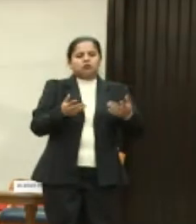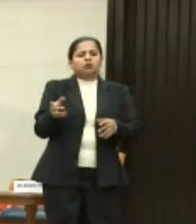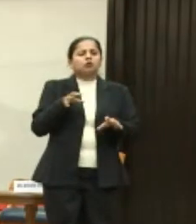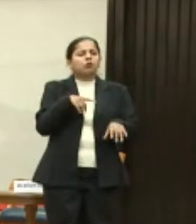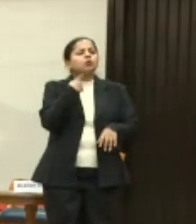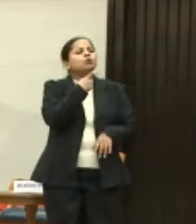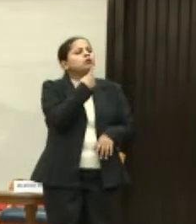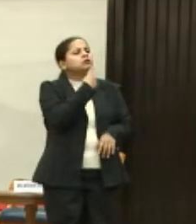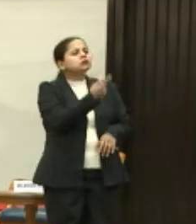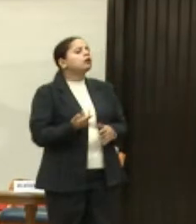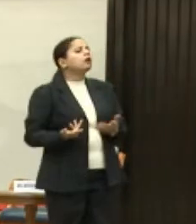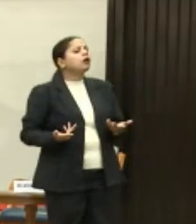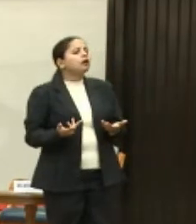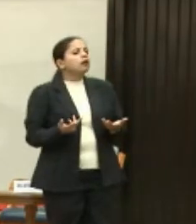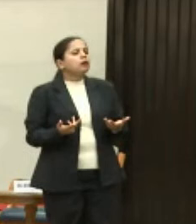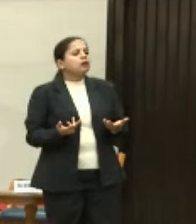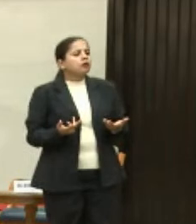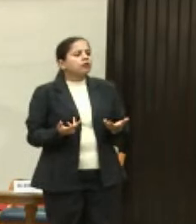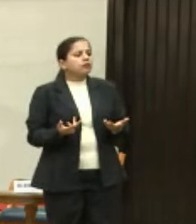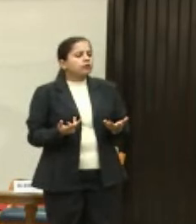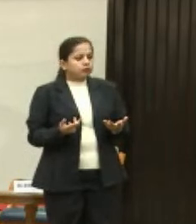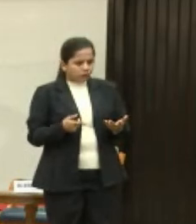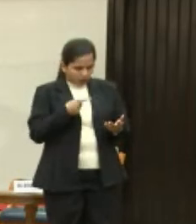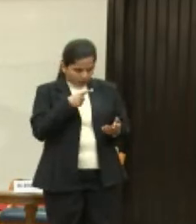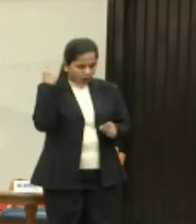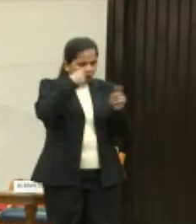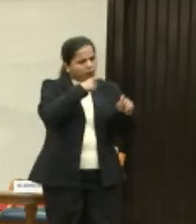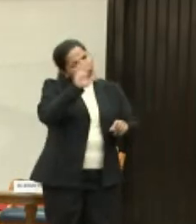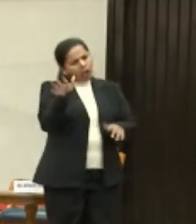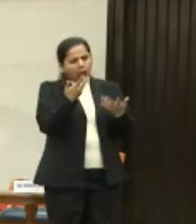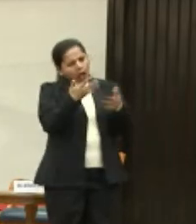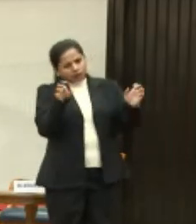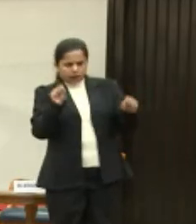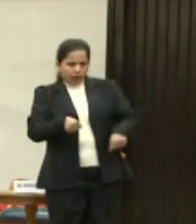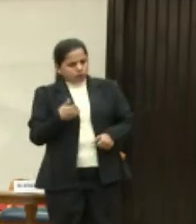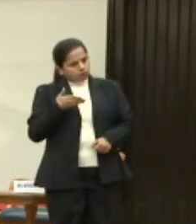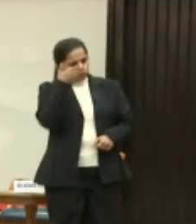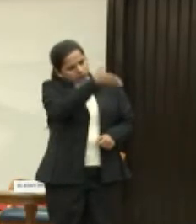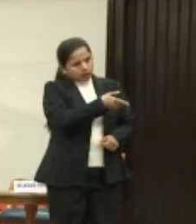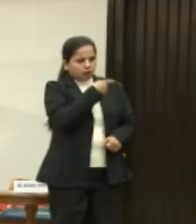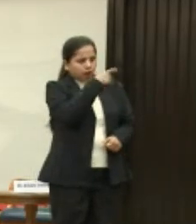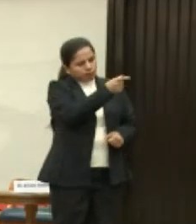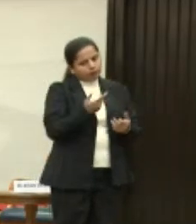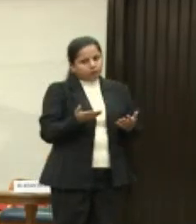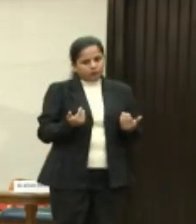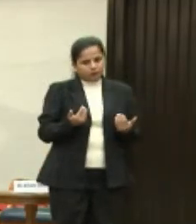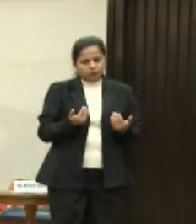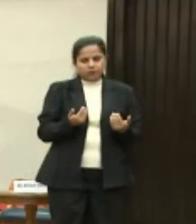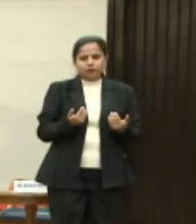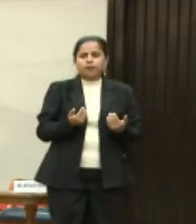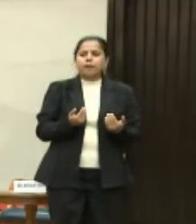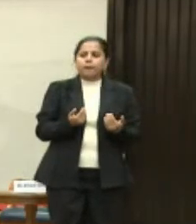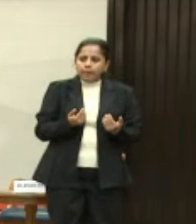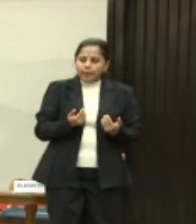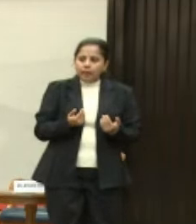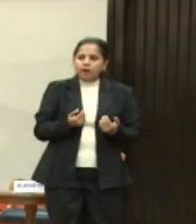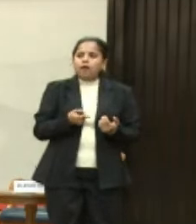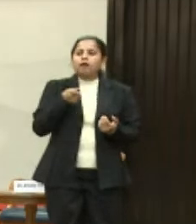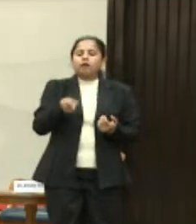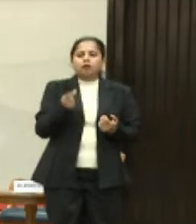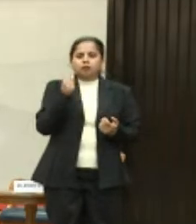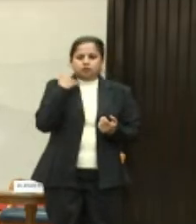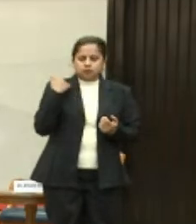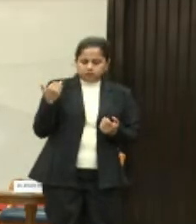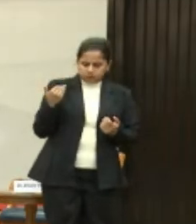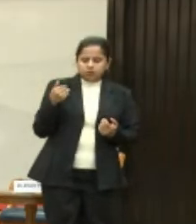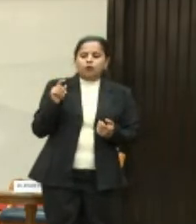said? King Rama says, everyone can go. So persuaded, Lakshmana goes